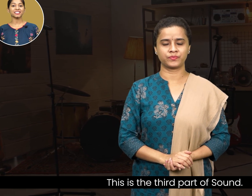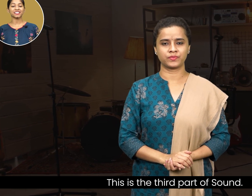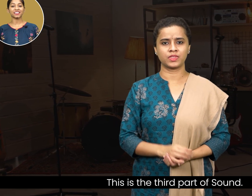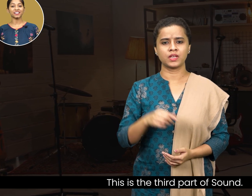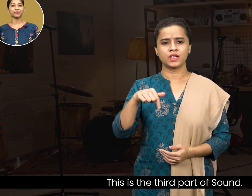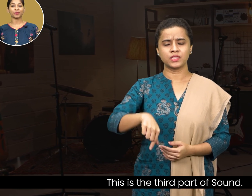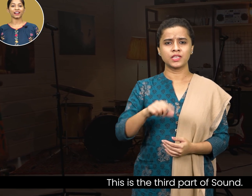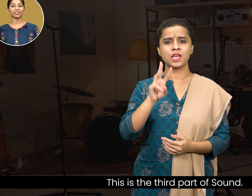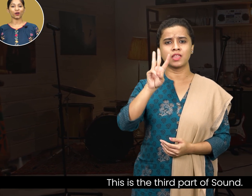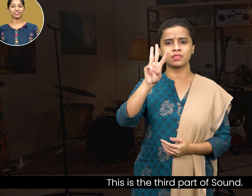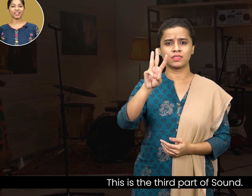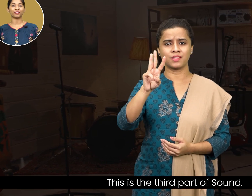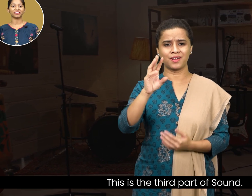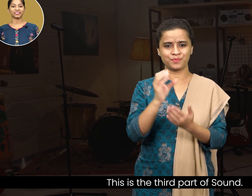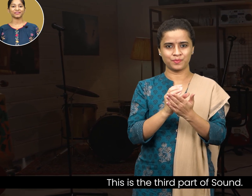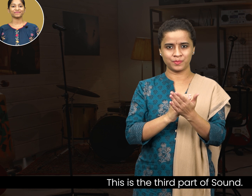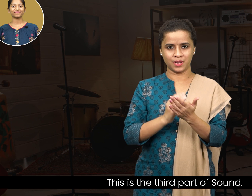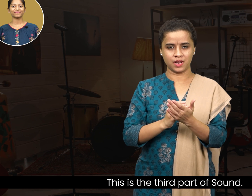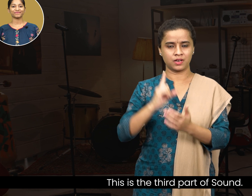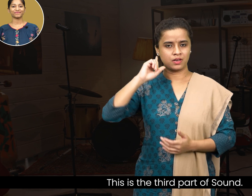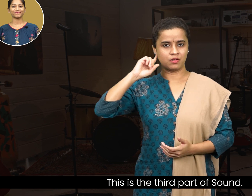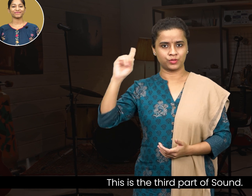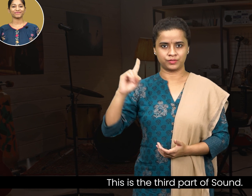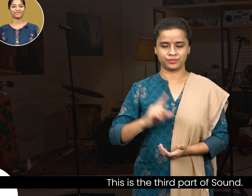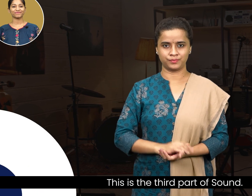This is the third part of sound.